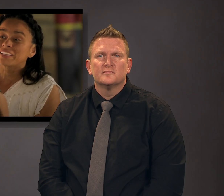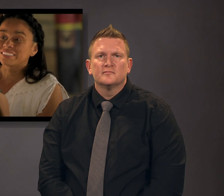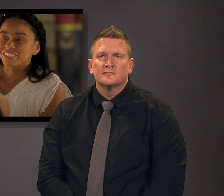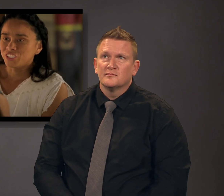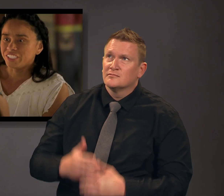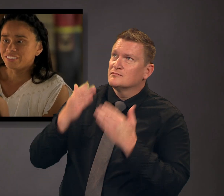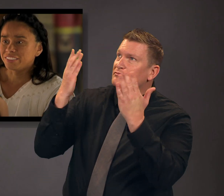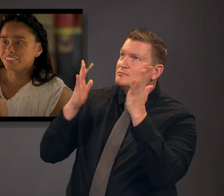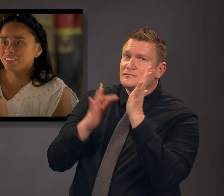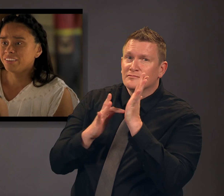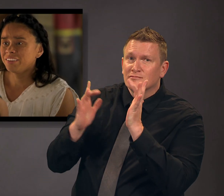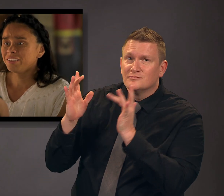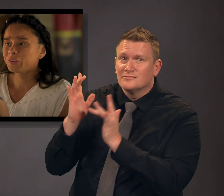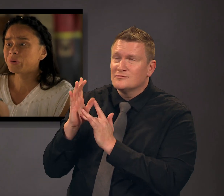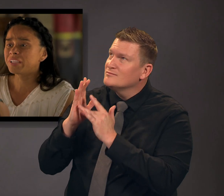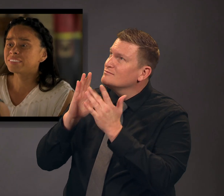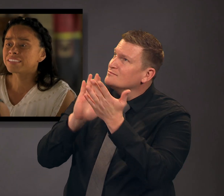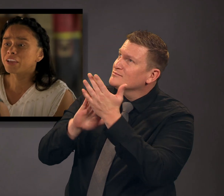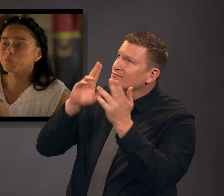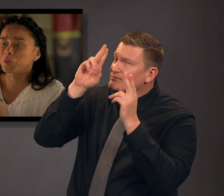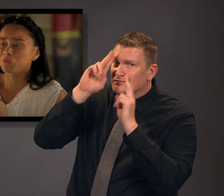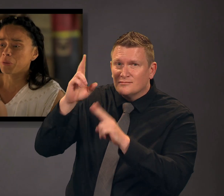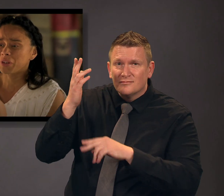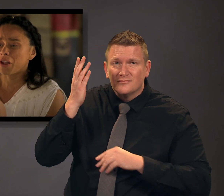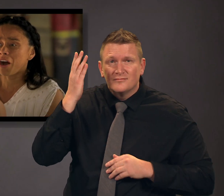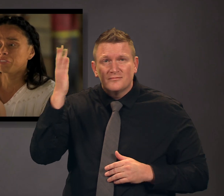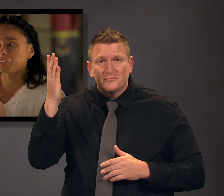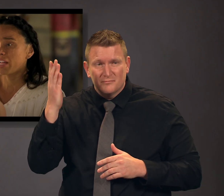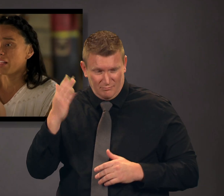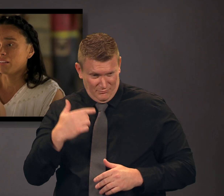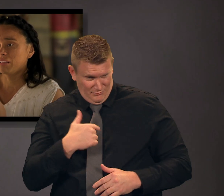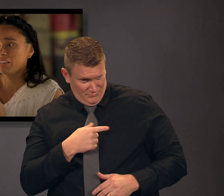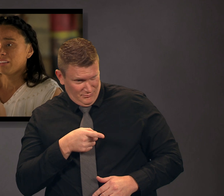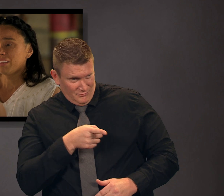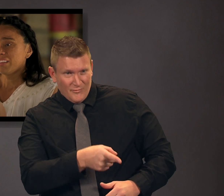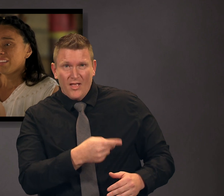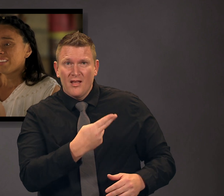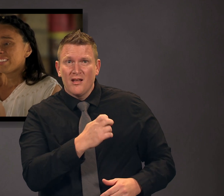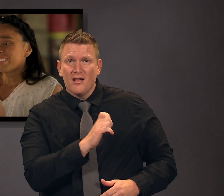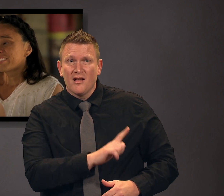Oh, blessed Jesus, who has saved me from an awful hell.